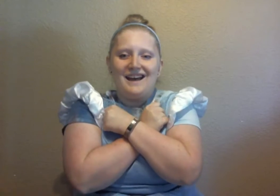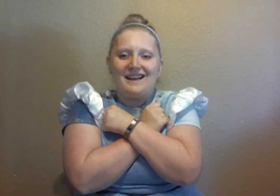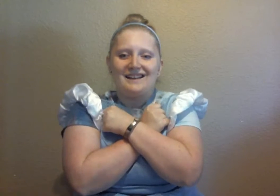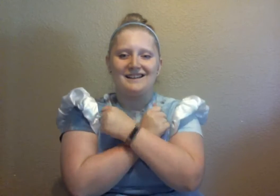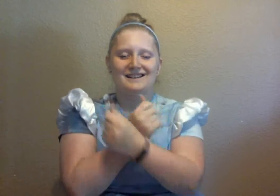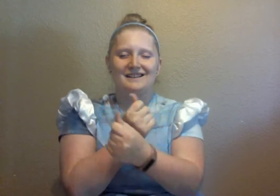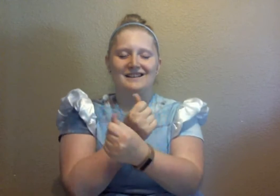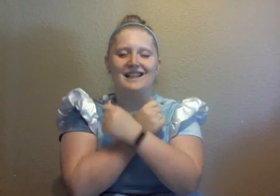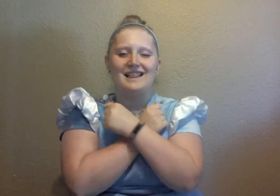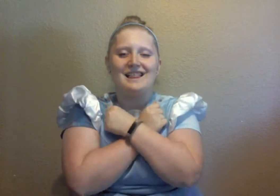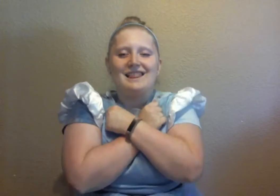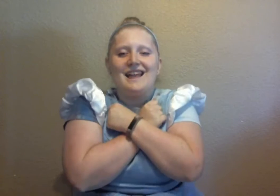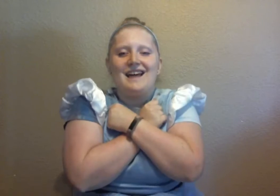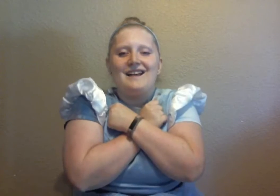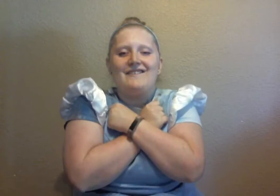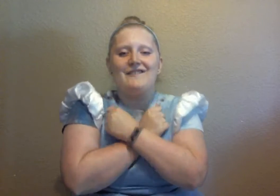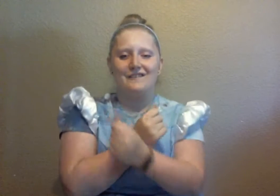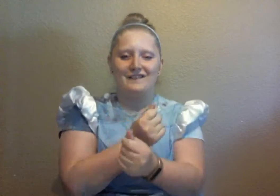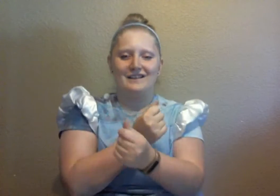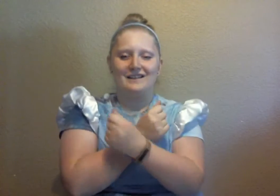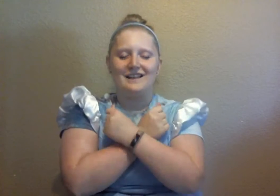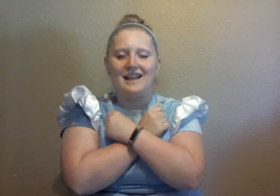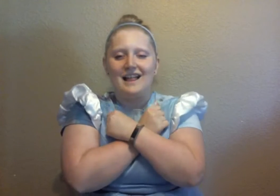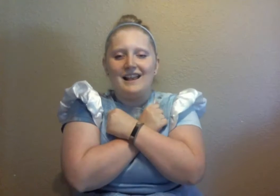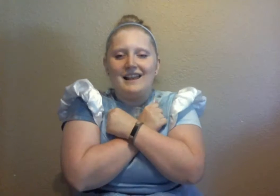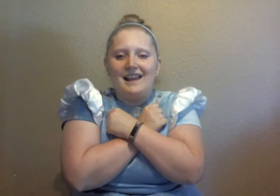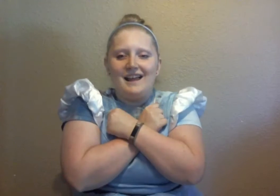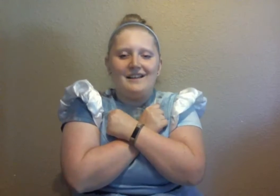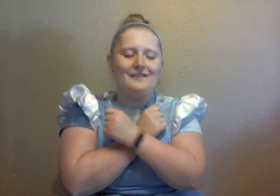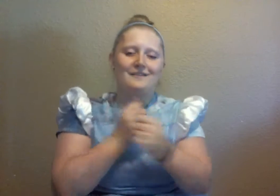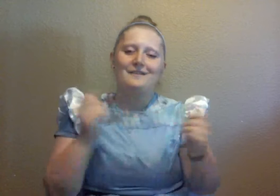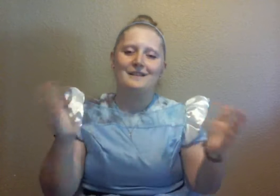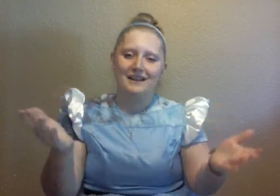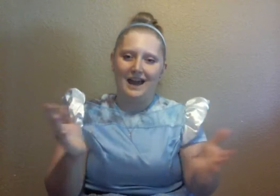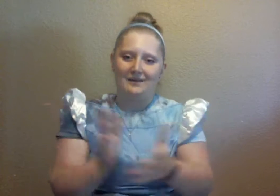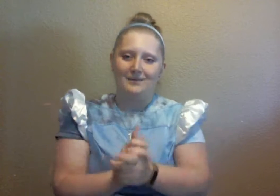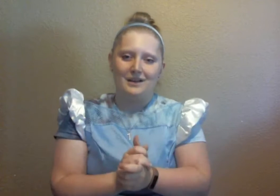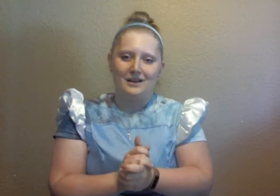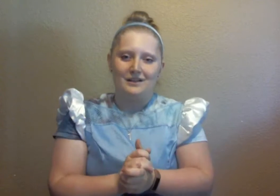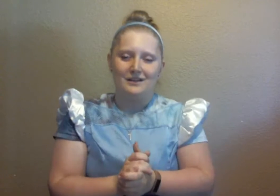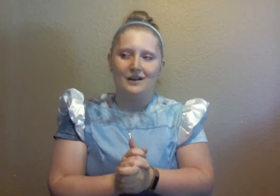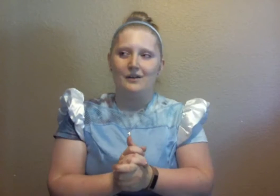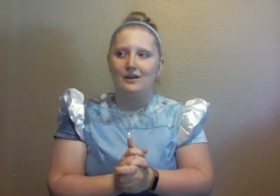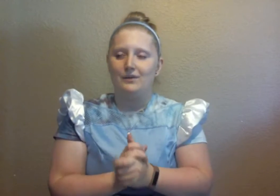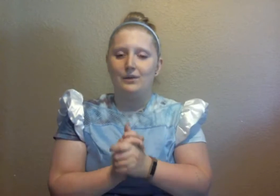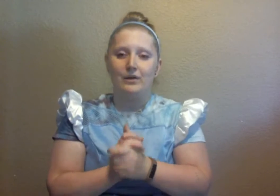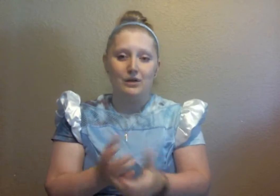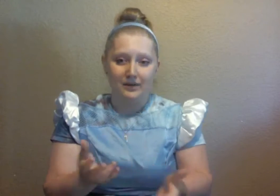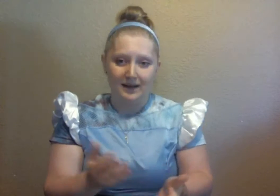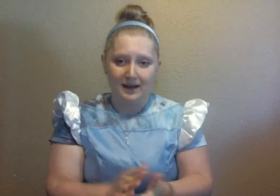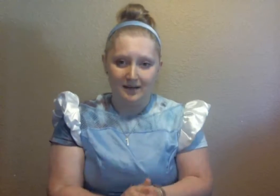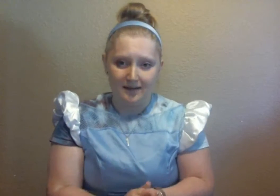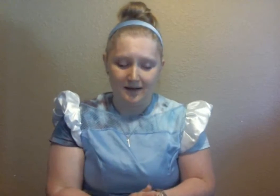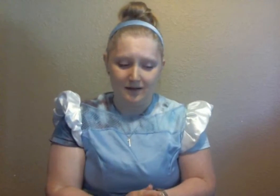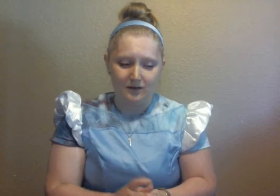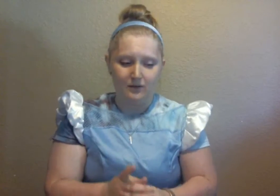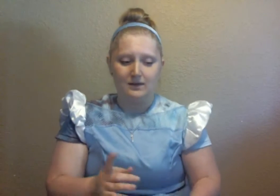Hug, love, love. Okay, so if you were using it in a sentence, you would